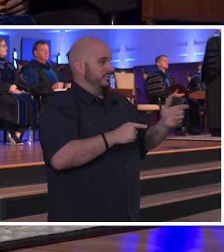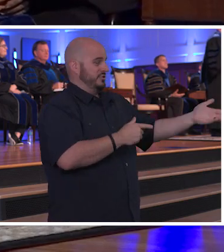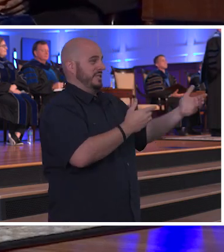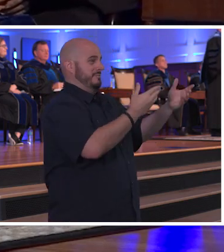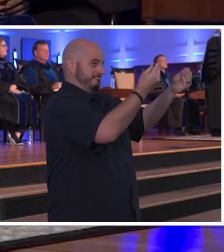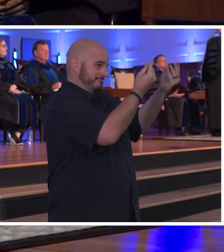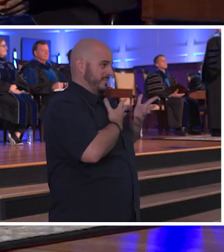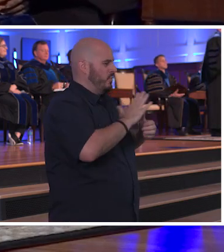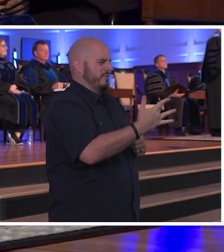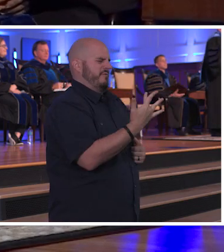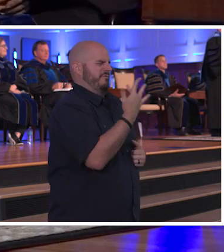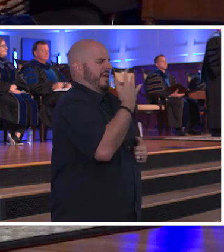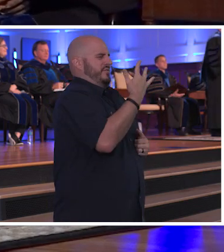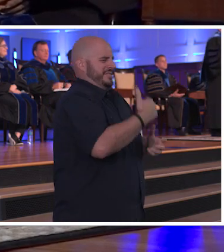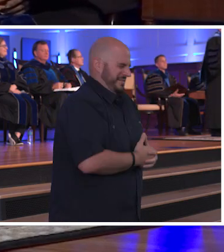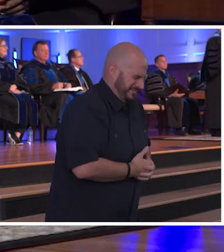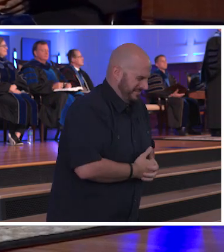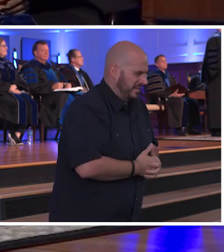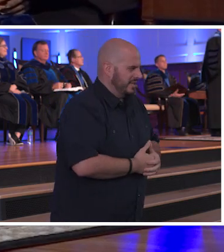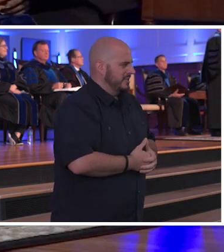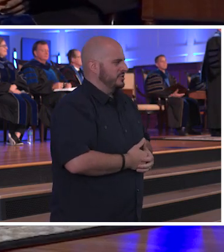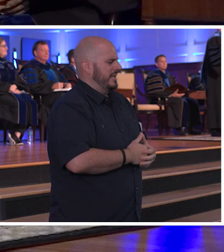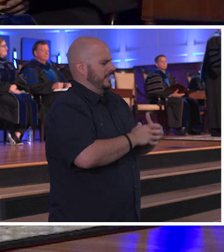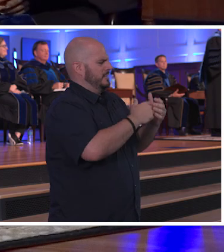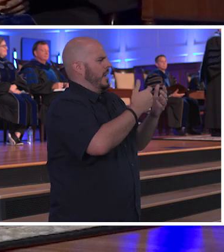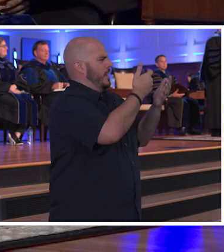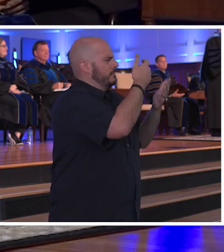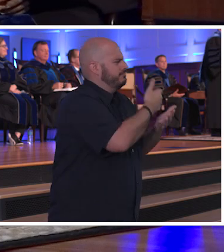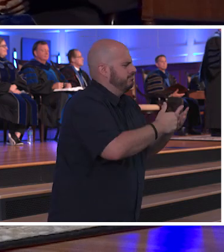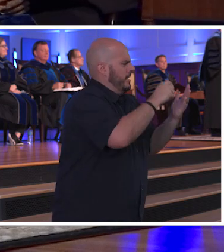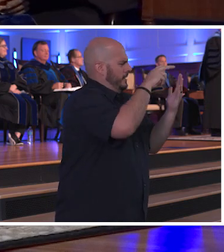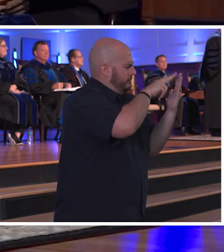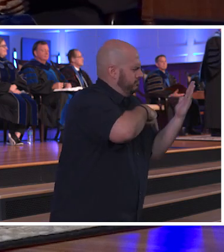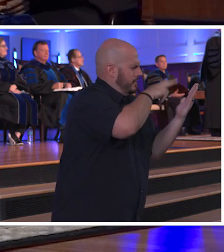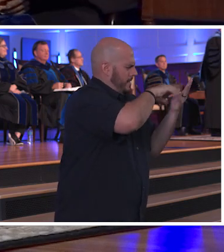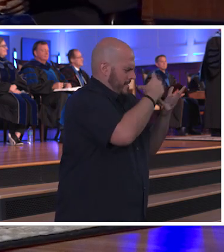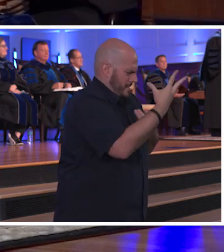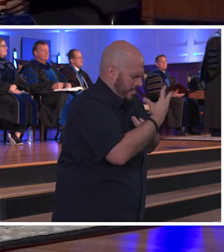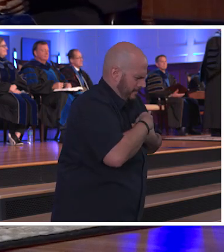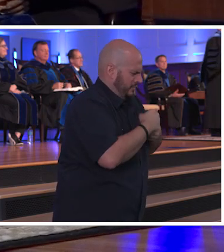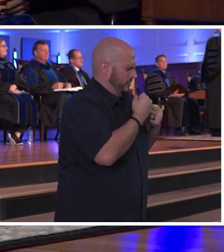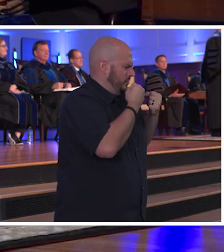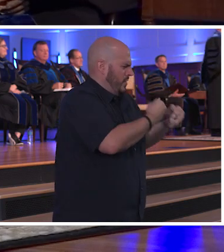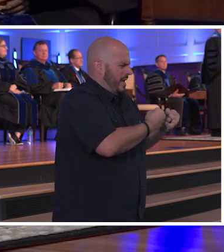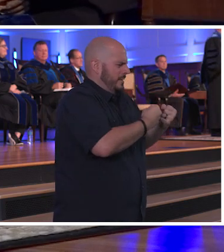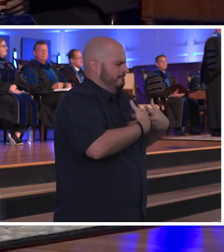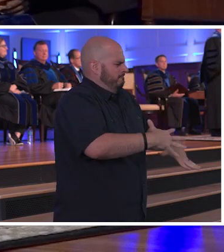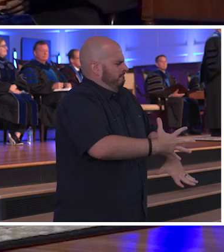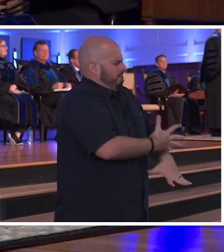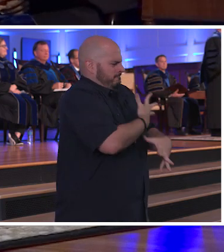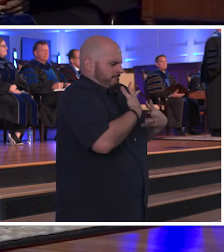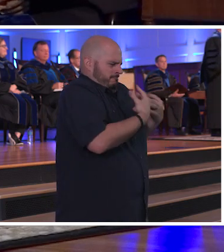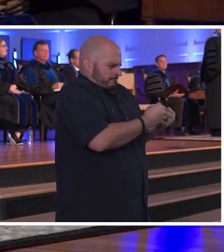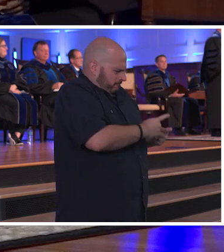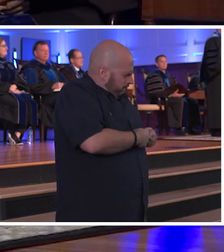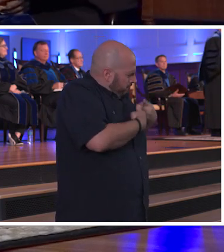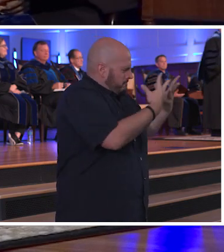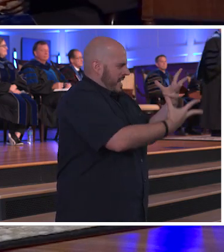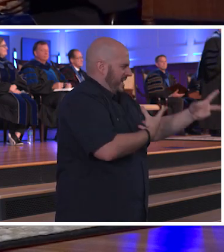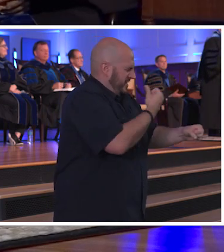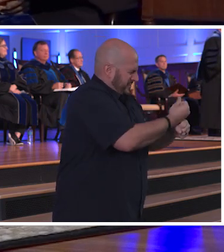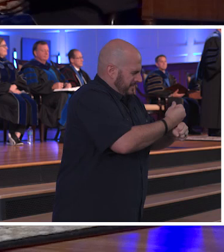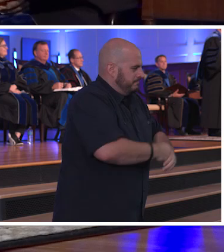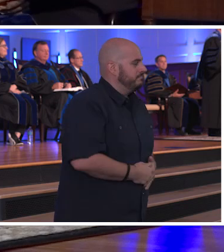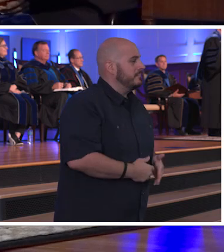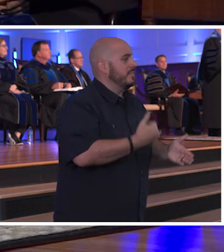favorites that she has drawn strength from again and again and again throughout the years. Yvette was born